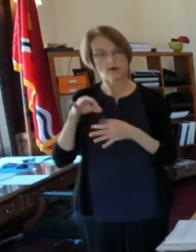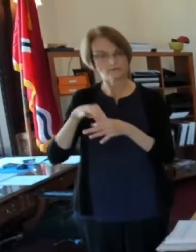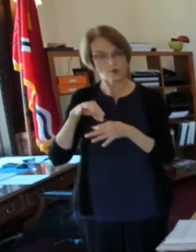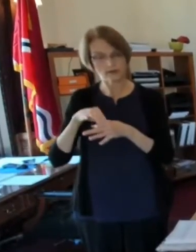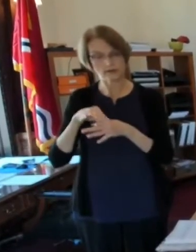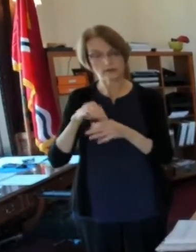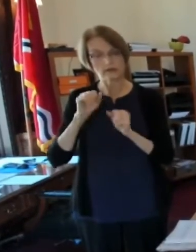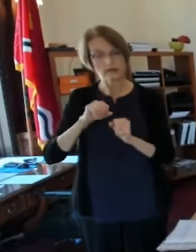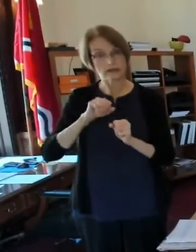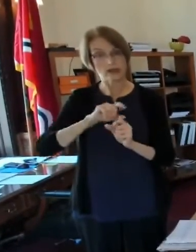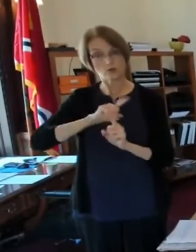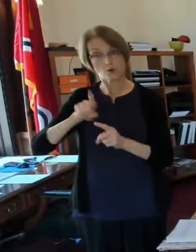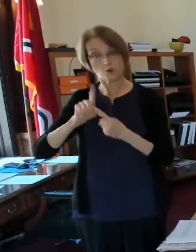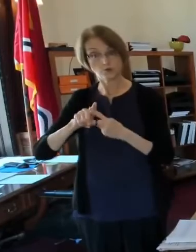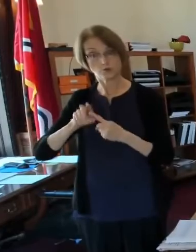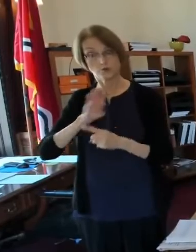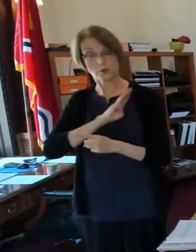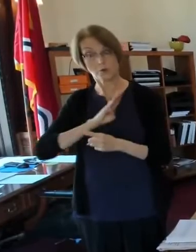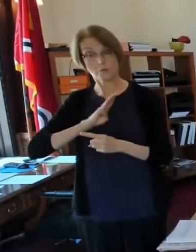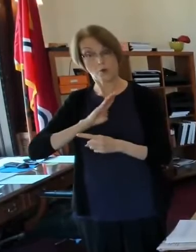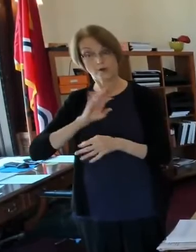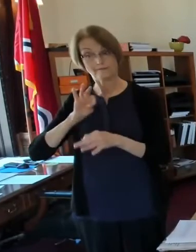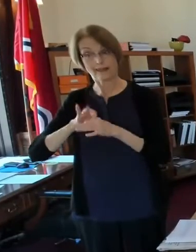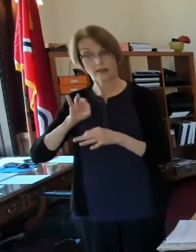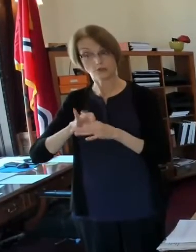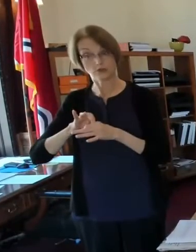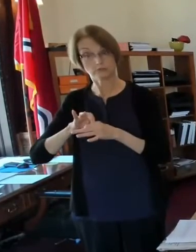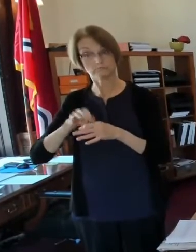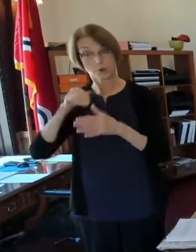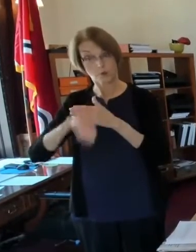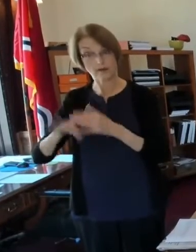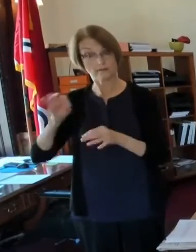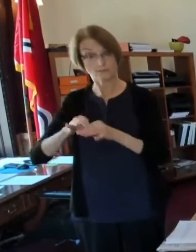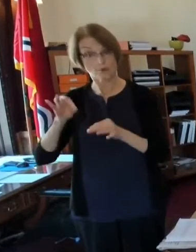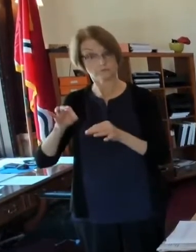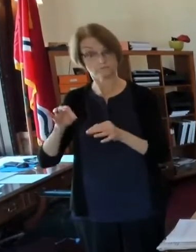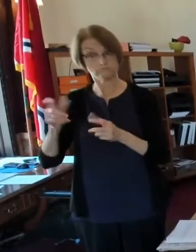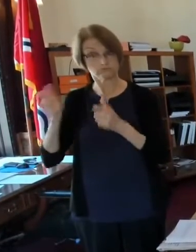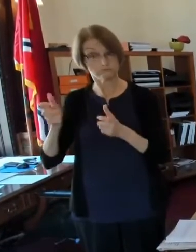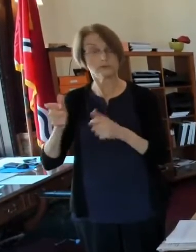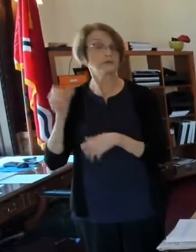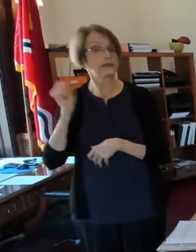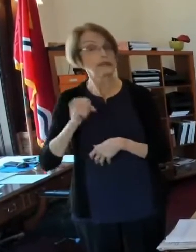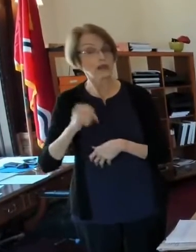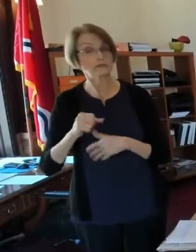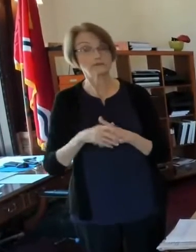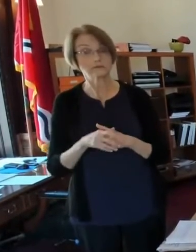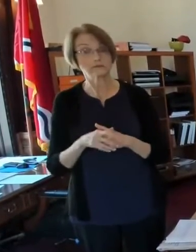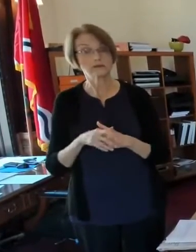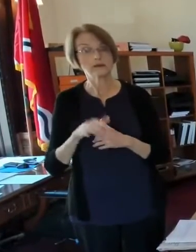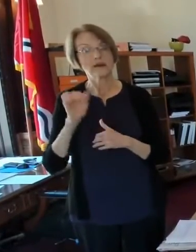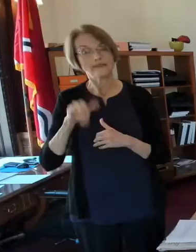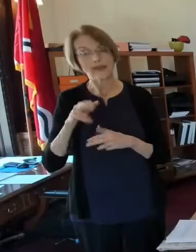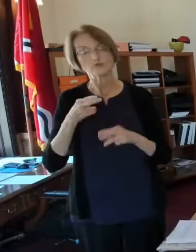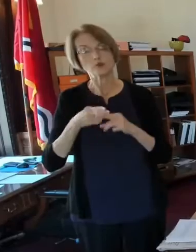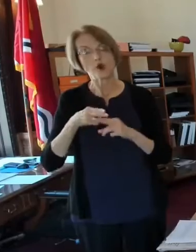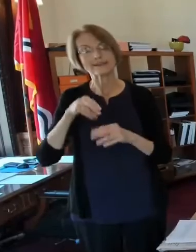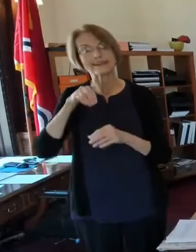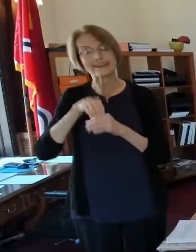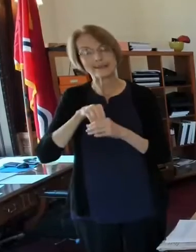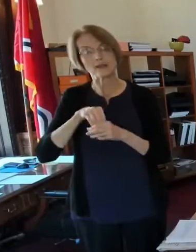can you go to the Board of Elections and just vote on the spot? Yes, that's what in-person absentee voting